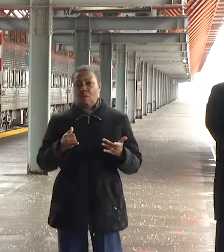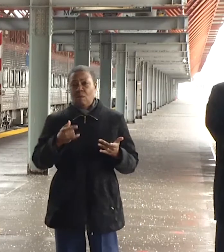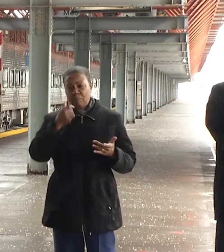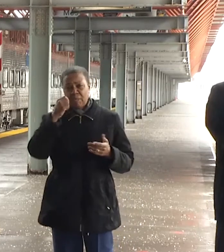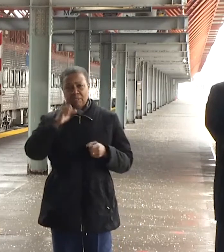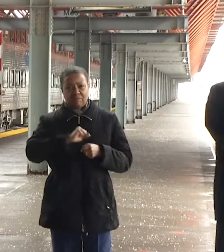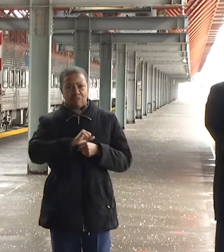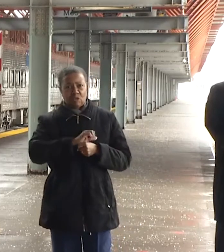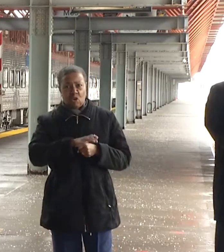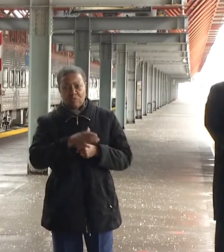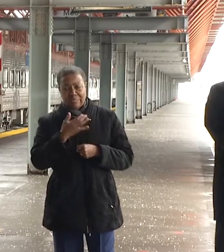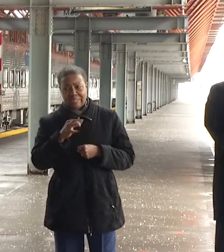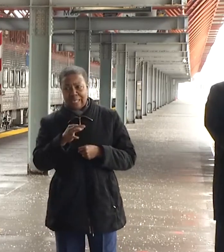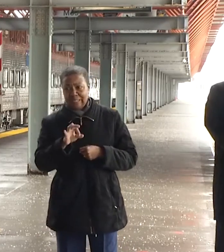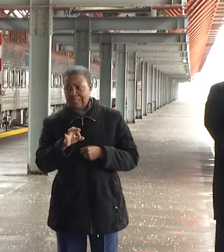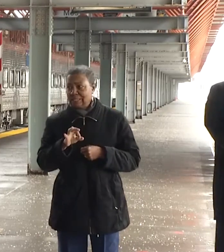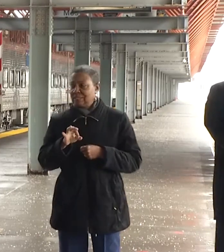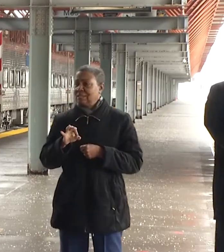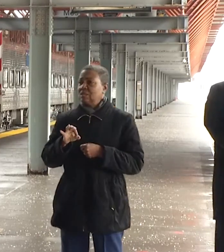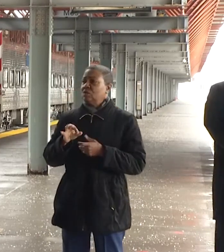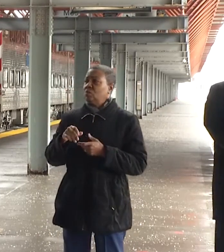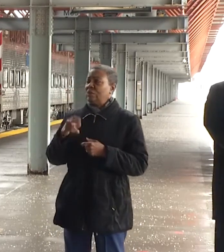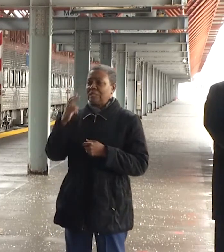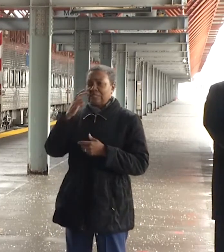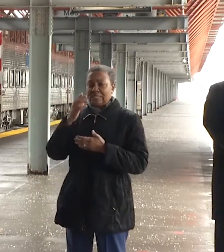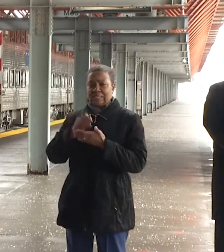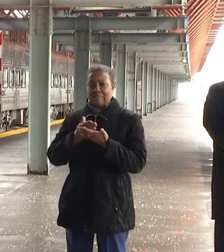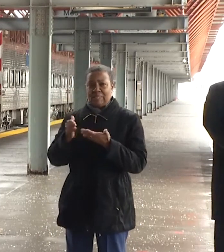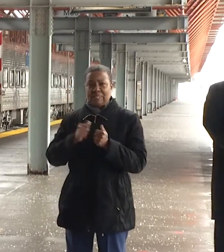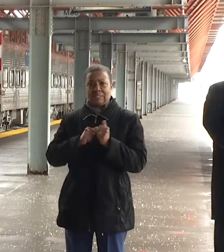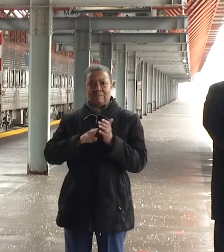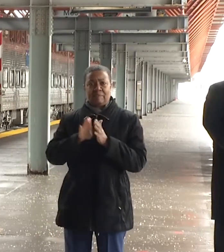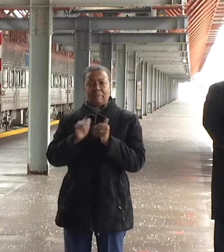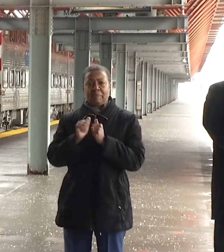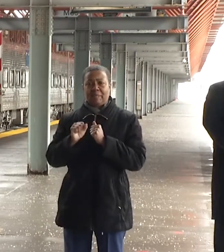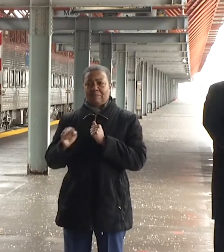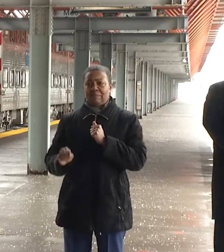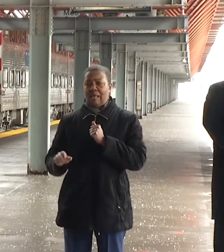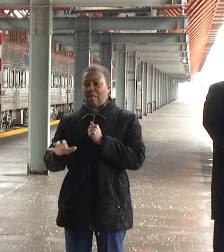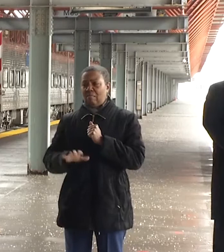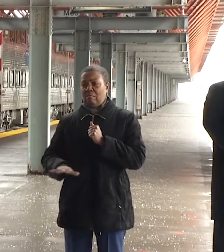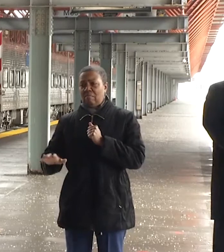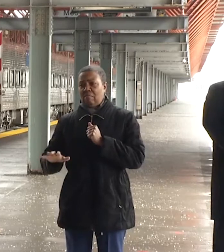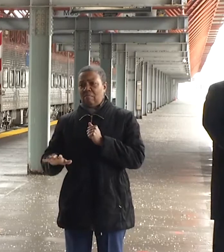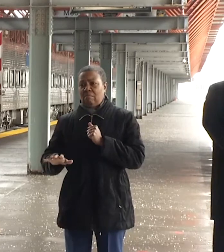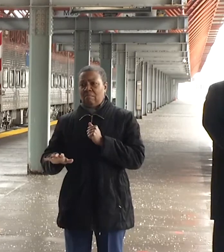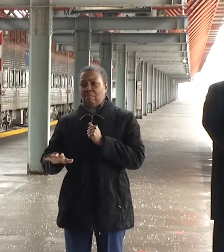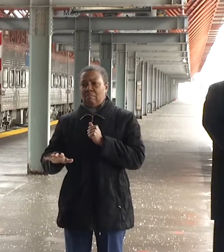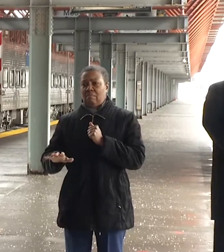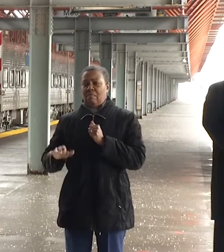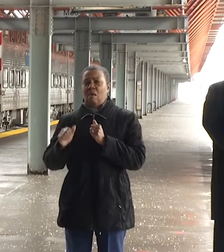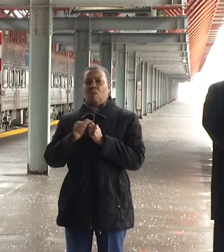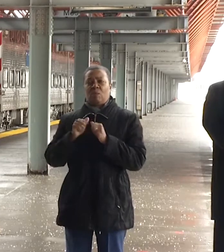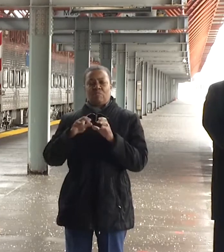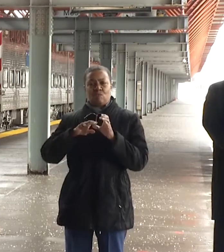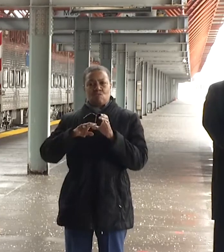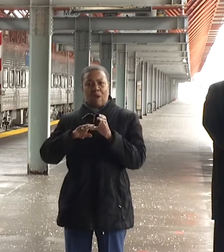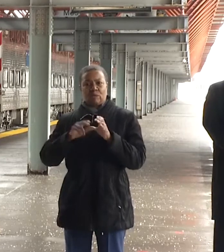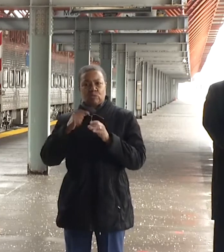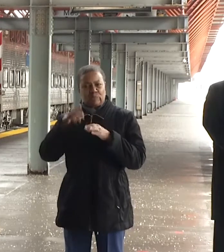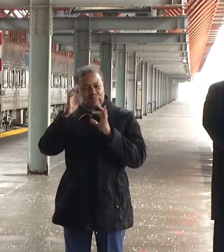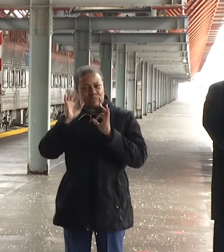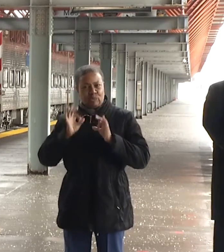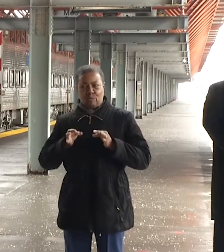we're going to see where ridership patterns start developing with Fair Transit South Cook. And as the ridership patterns dictate, we